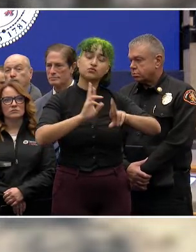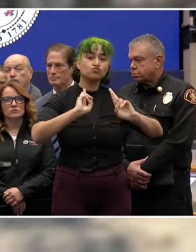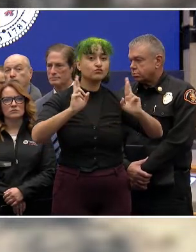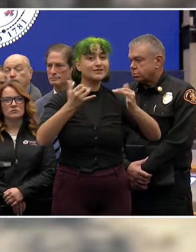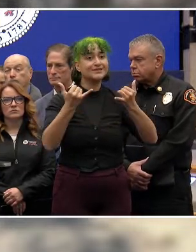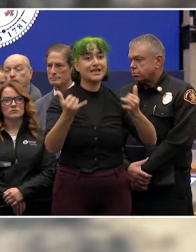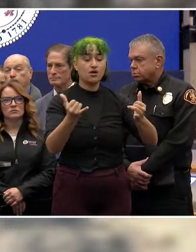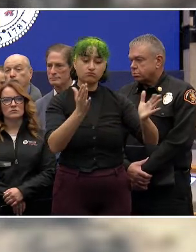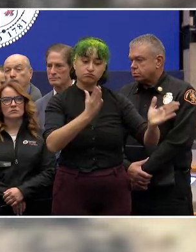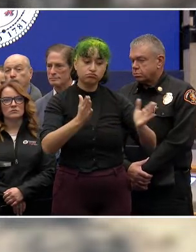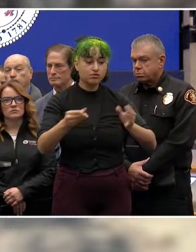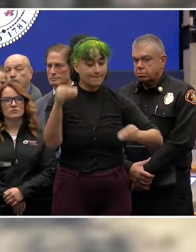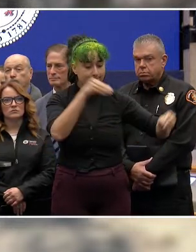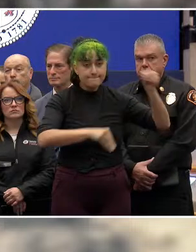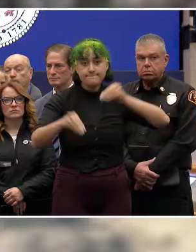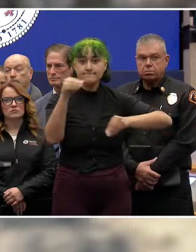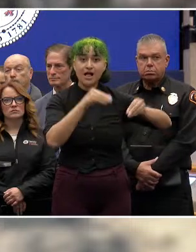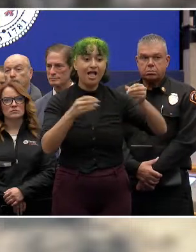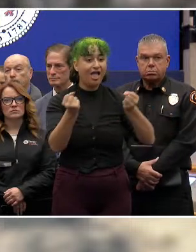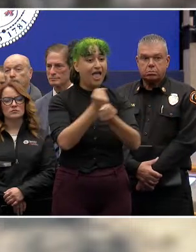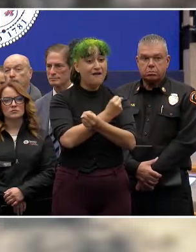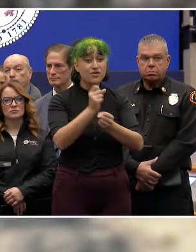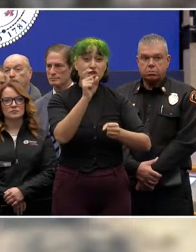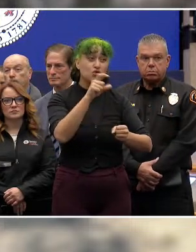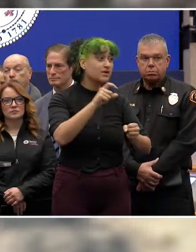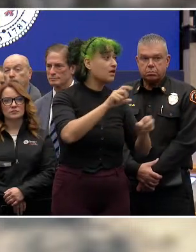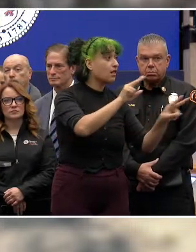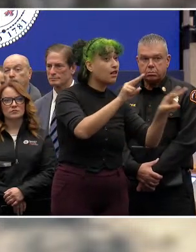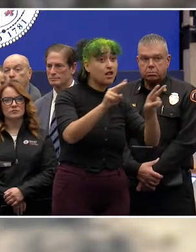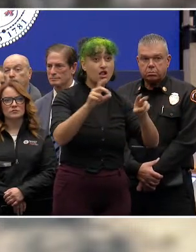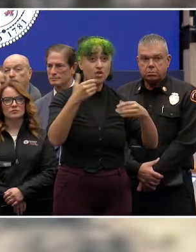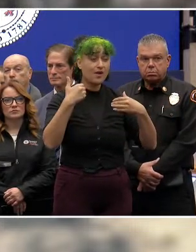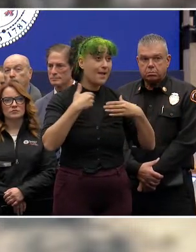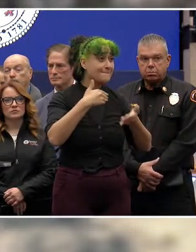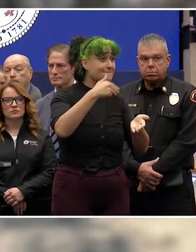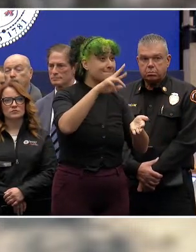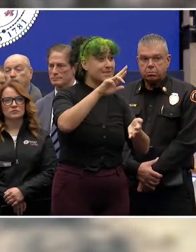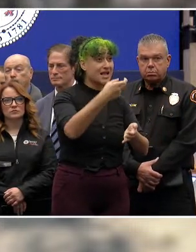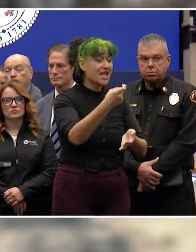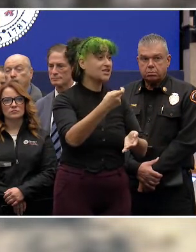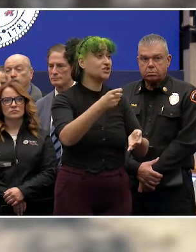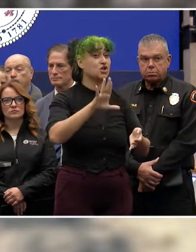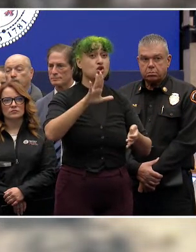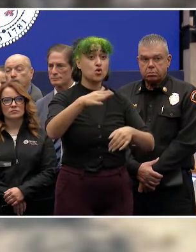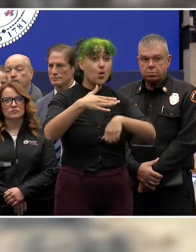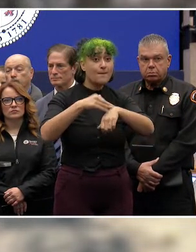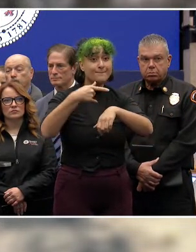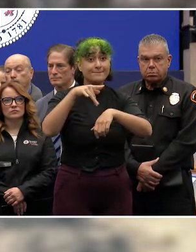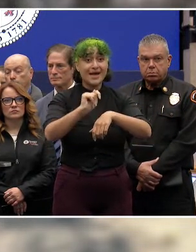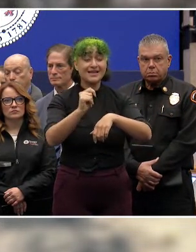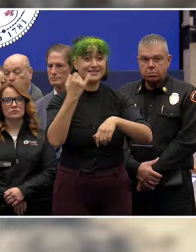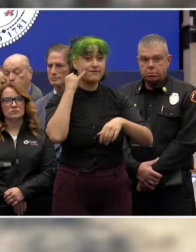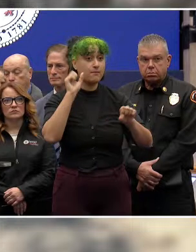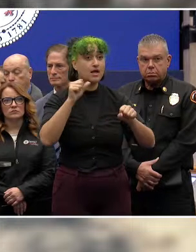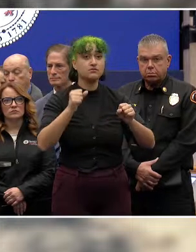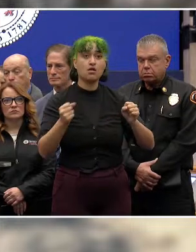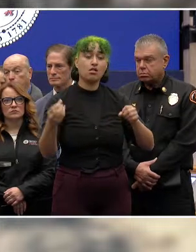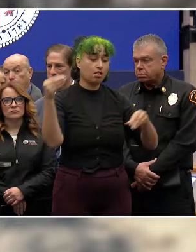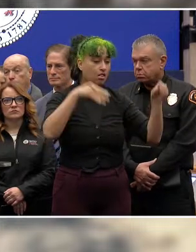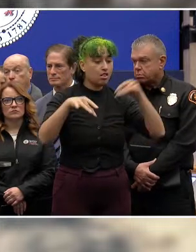prepared now, get packed, take everything you need with you, your medications and your pets, if that is